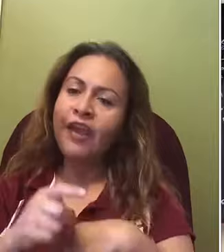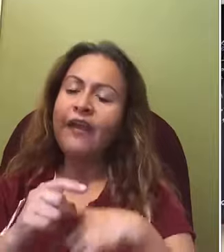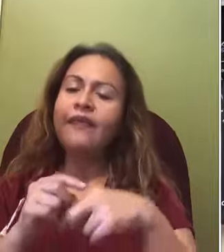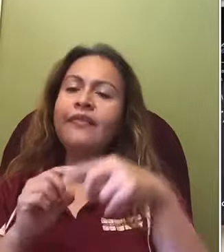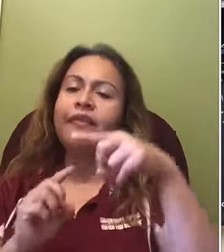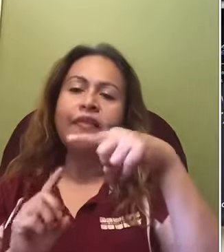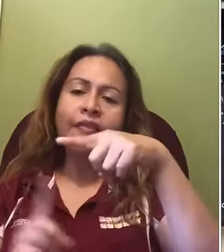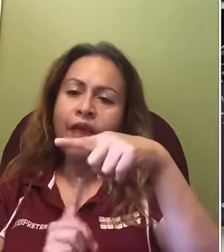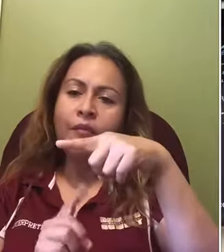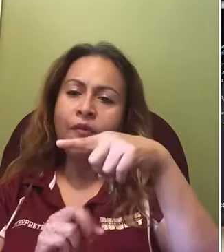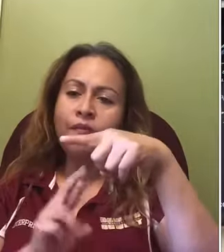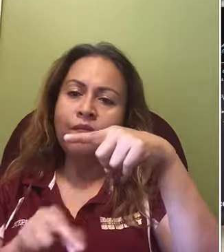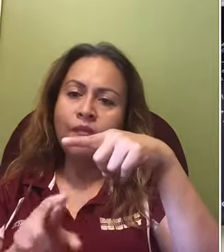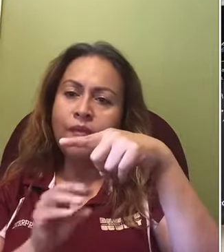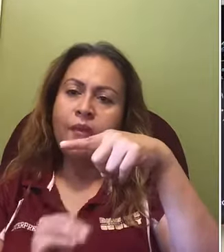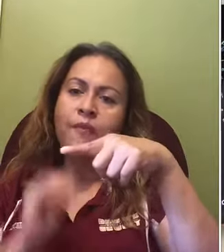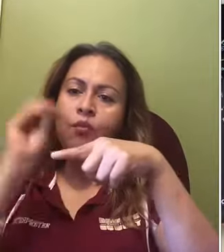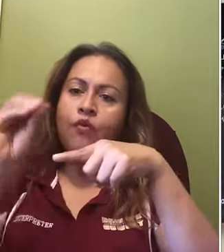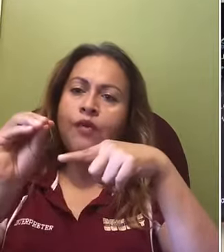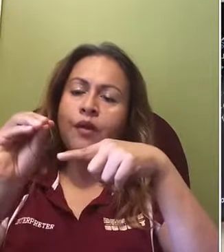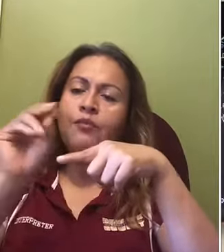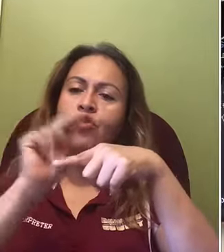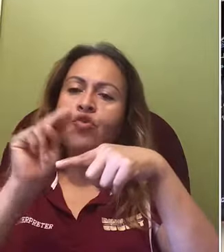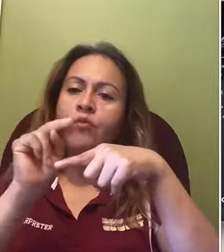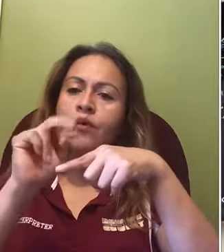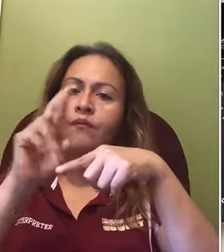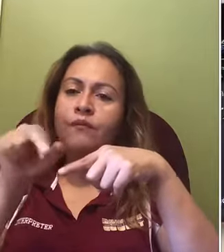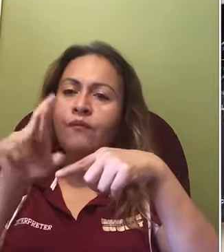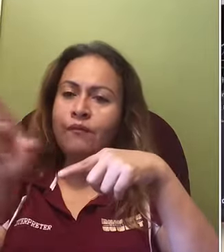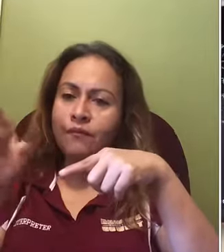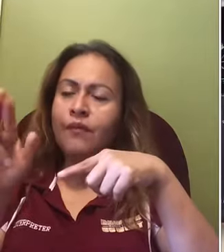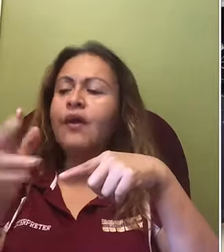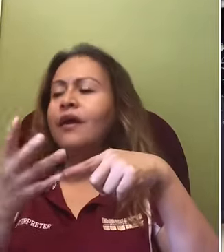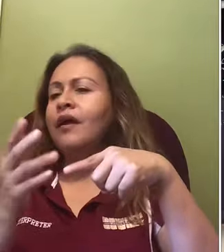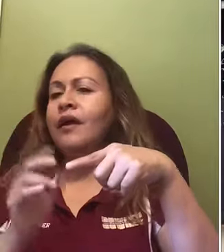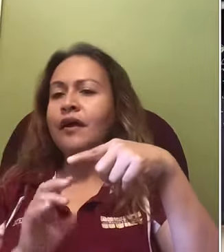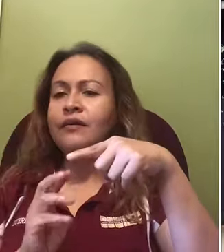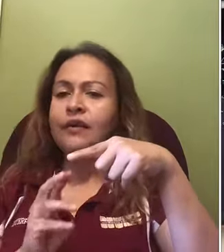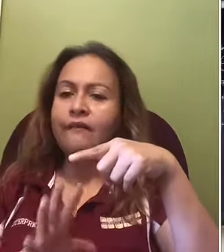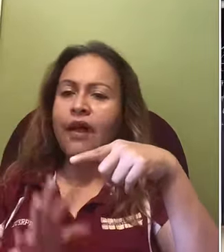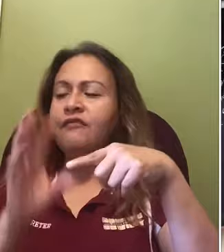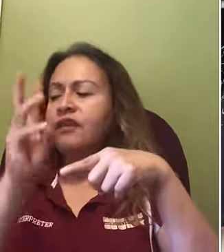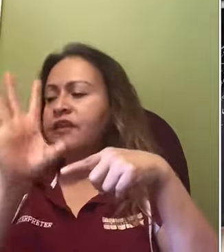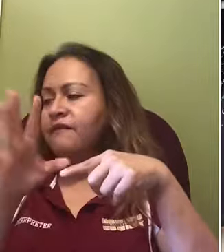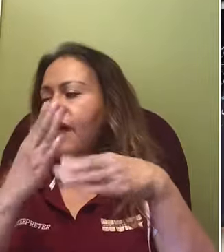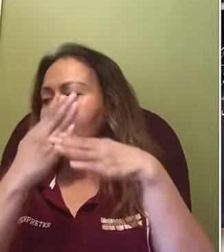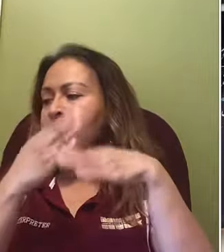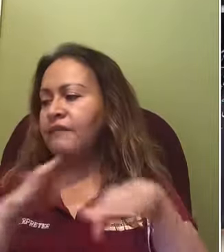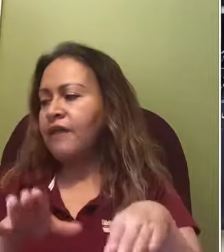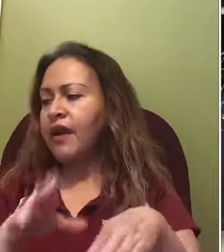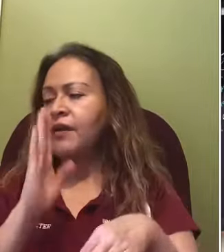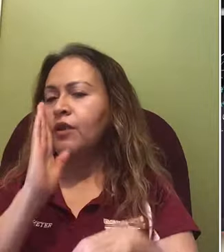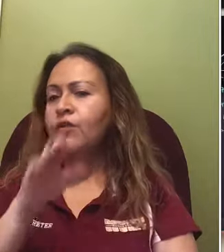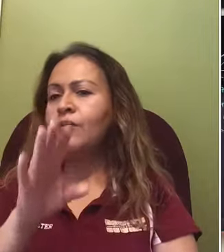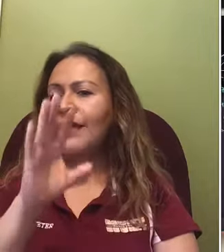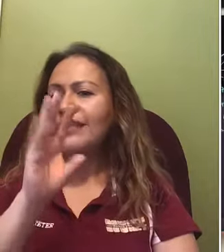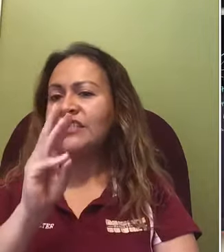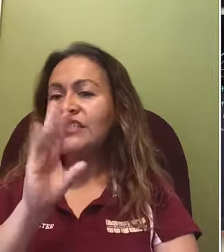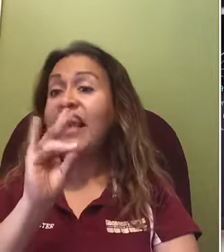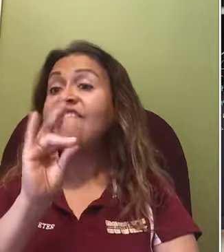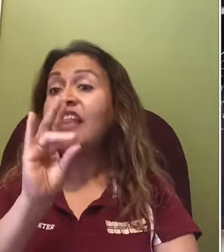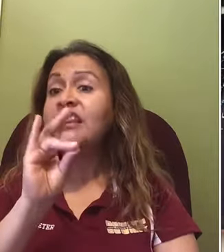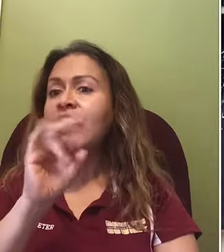multiply it times the square root of 65 over the square root of 65. And the numerator we'll get 7 square roots